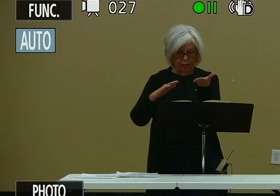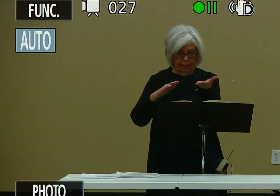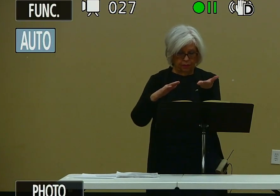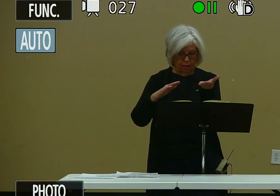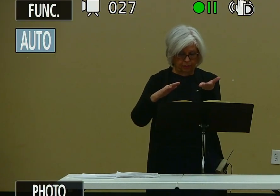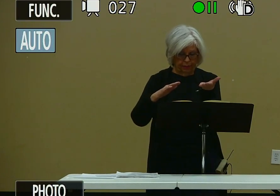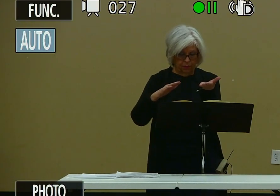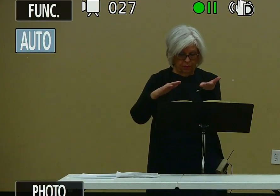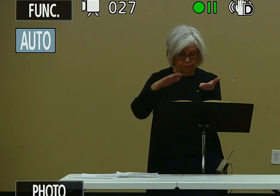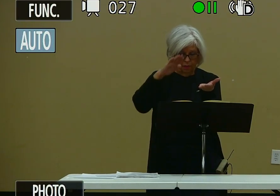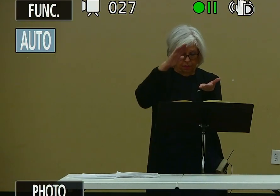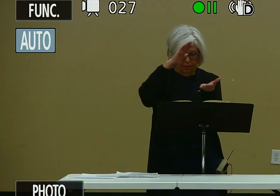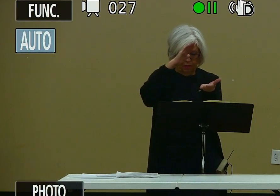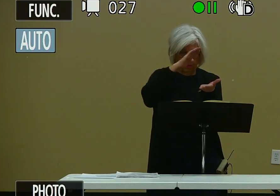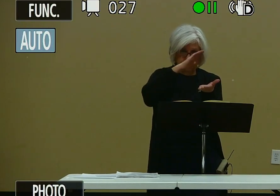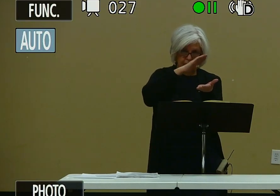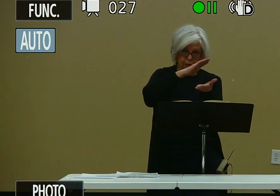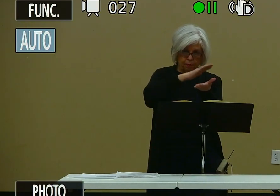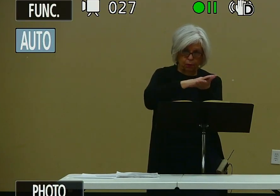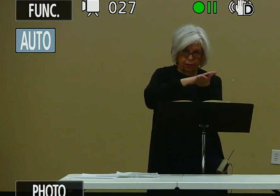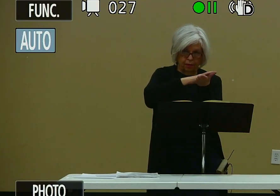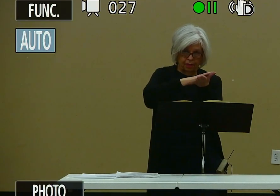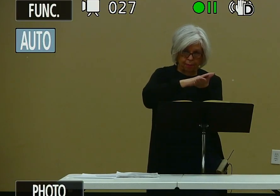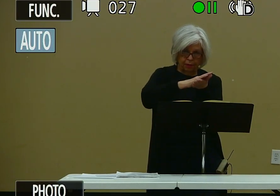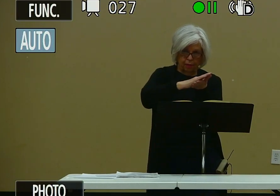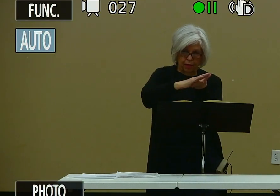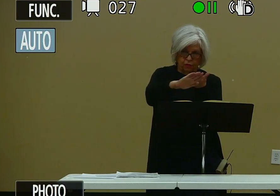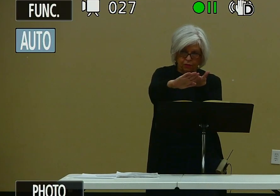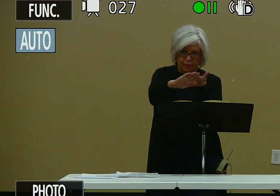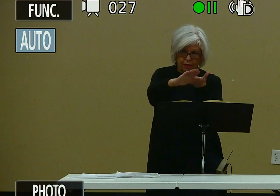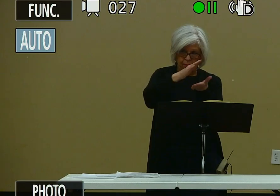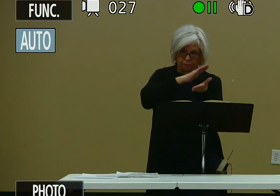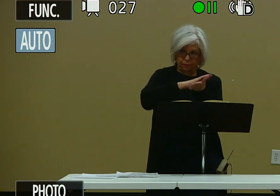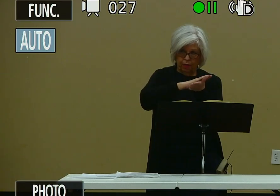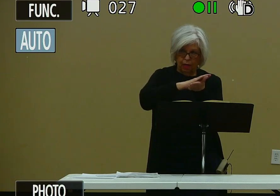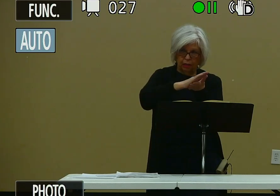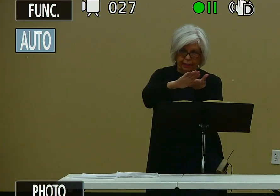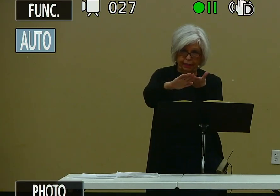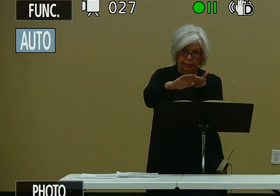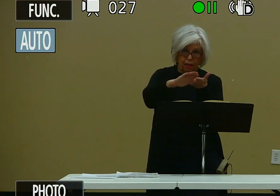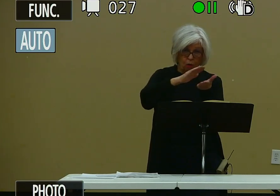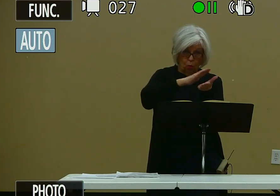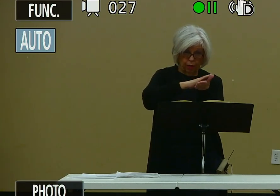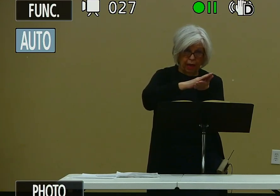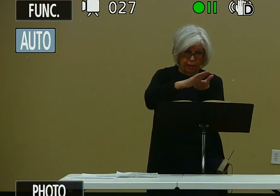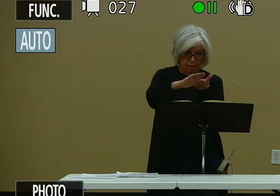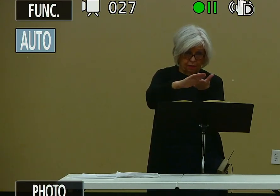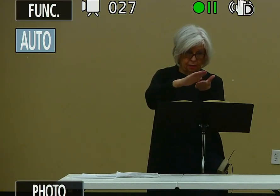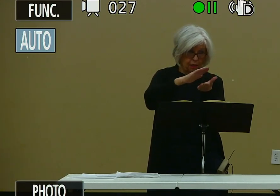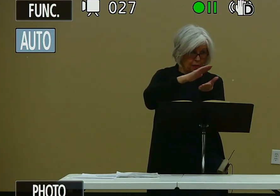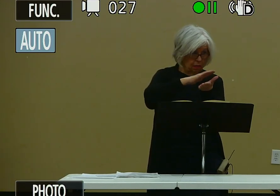hand up like this, take your right hand on, put it on top, and go out just like that. Clean or nice.